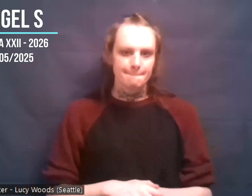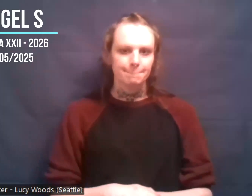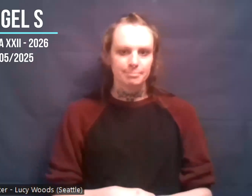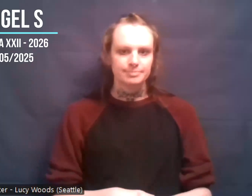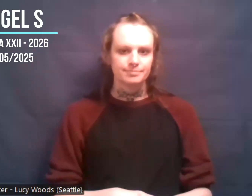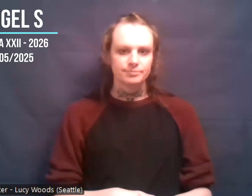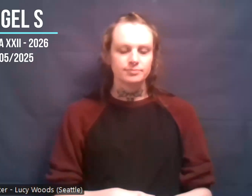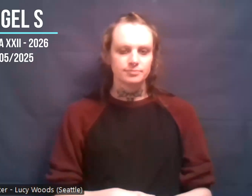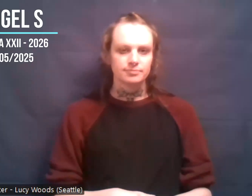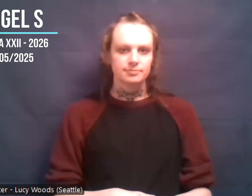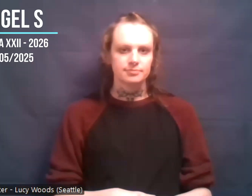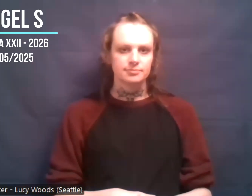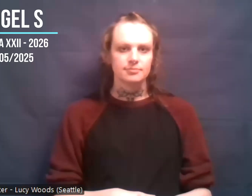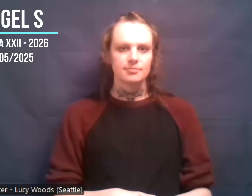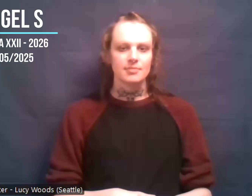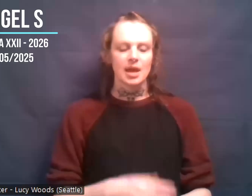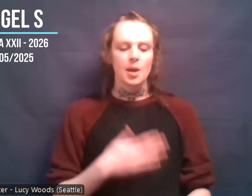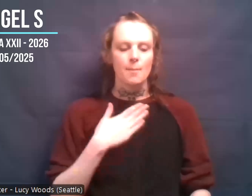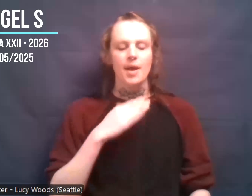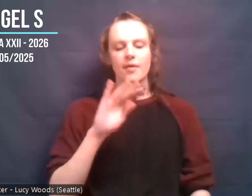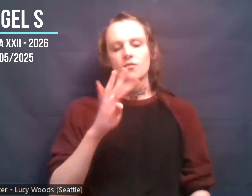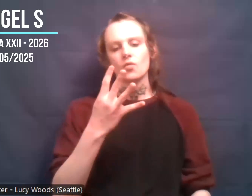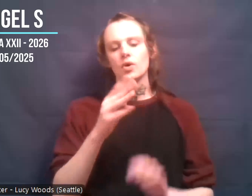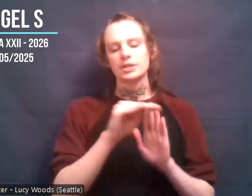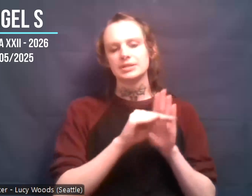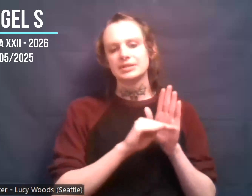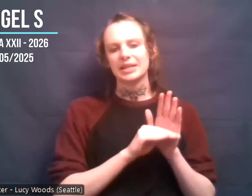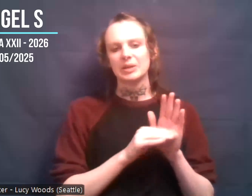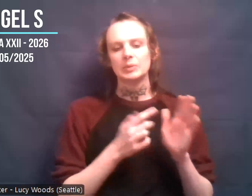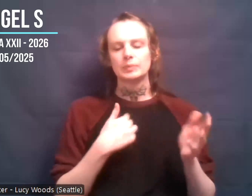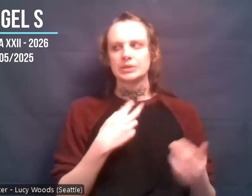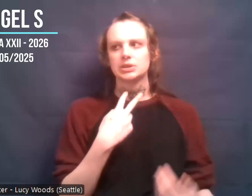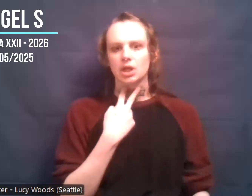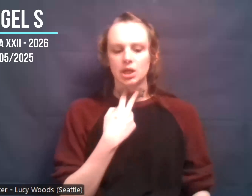I kind of got stuck on my fourth step. Um,